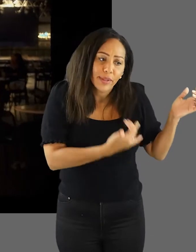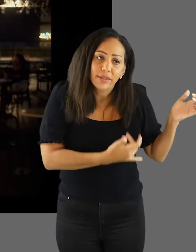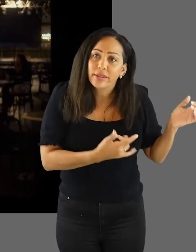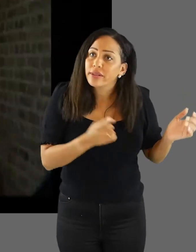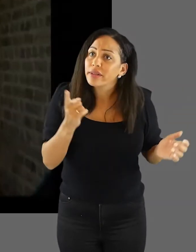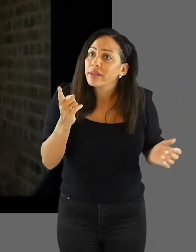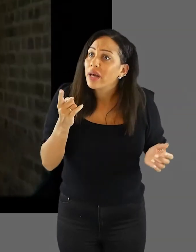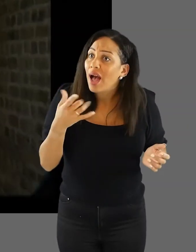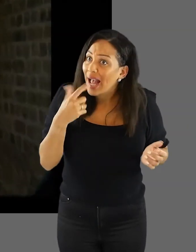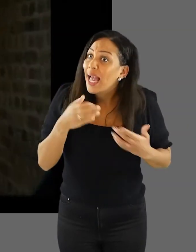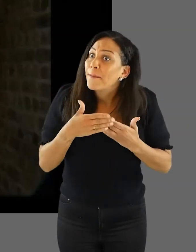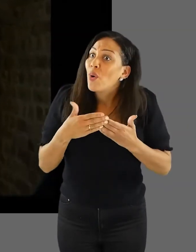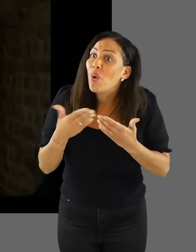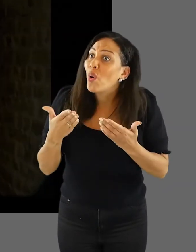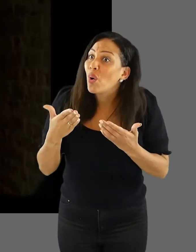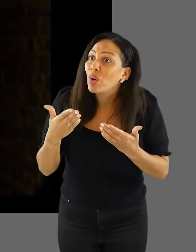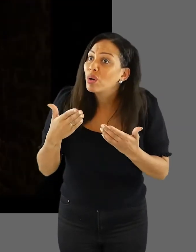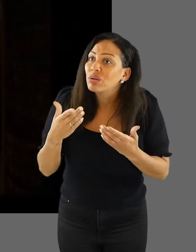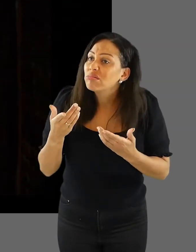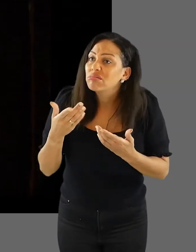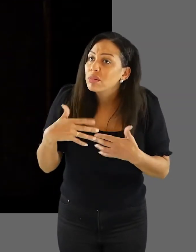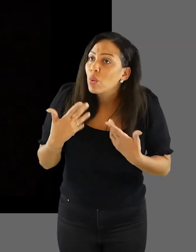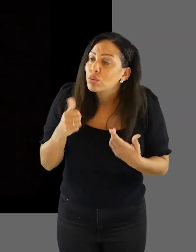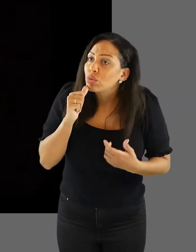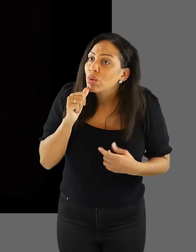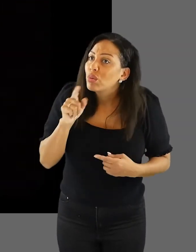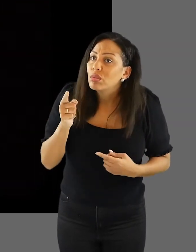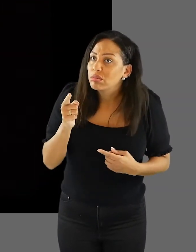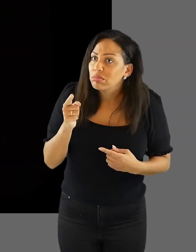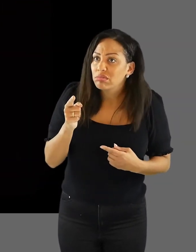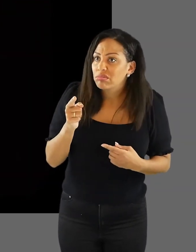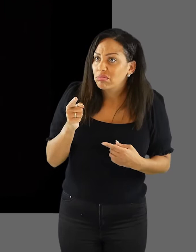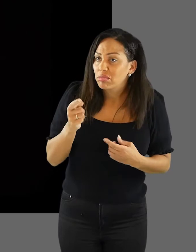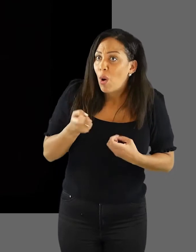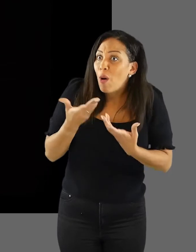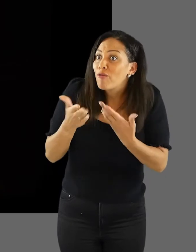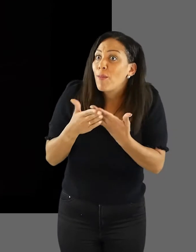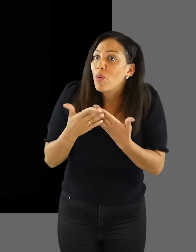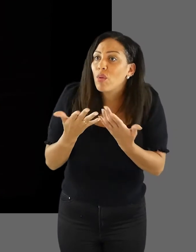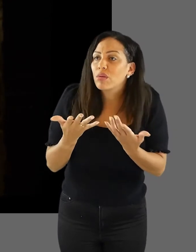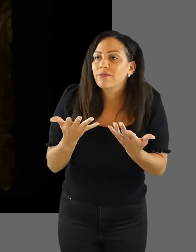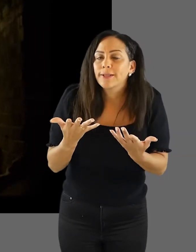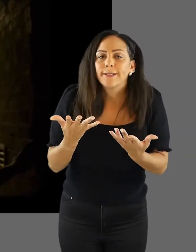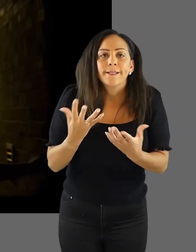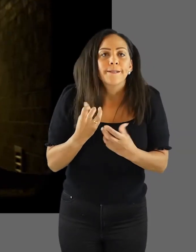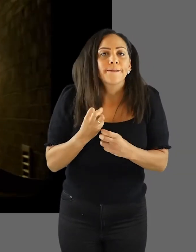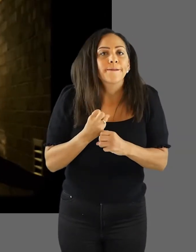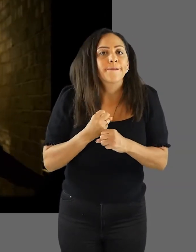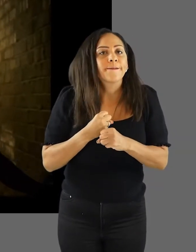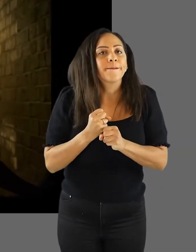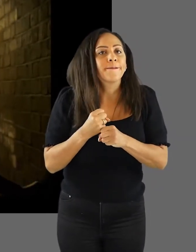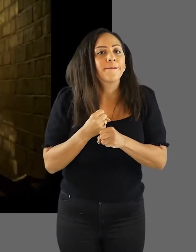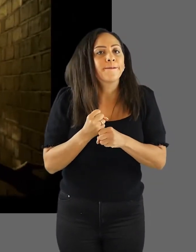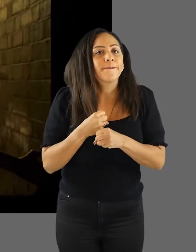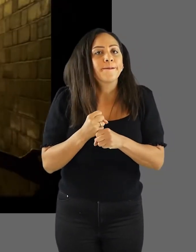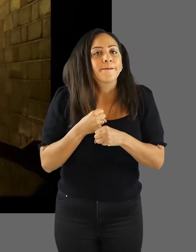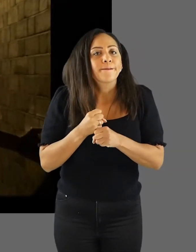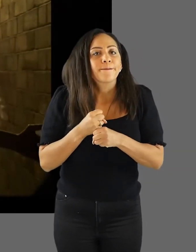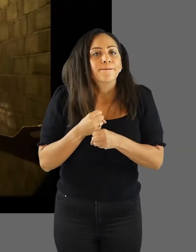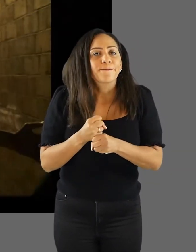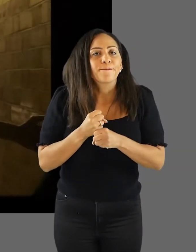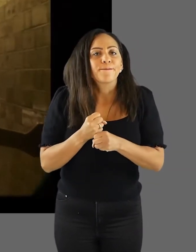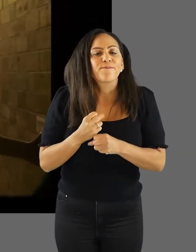also this a kind of box culture where I was this brown person playing an